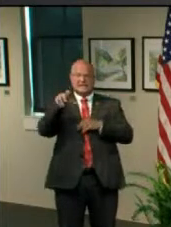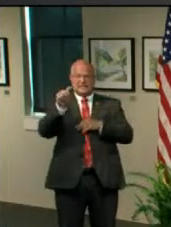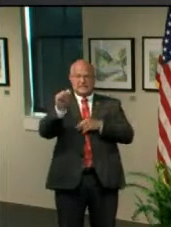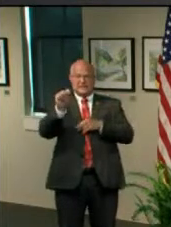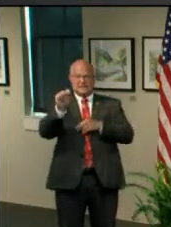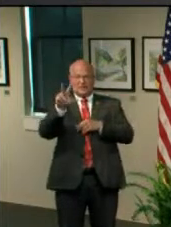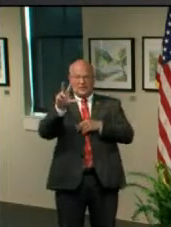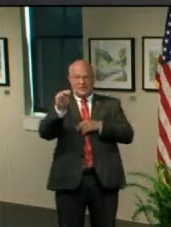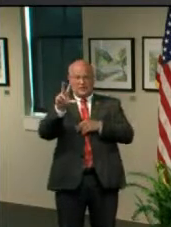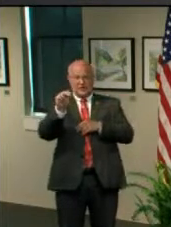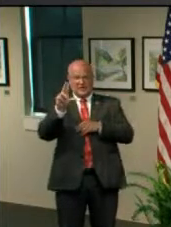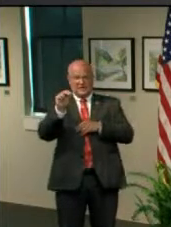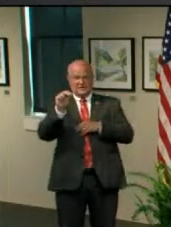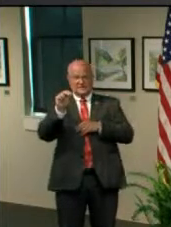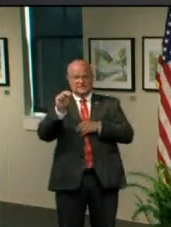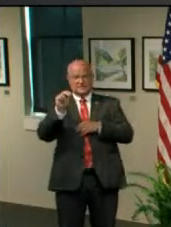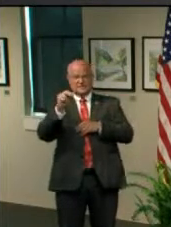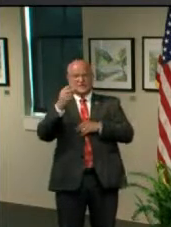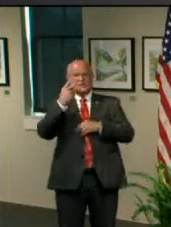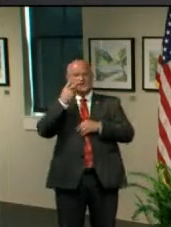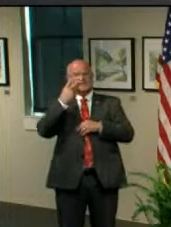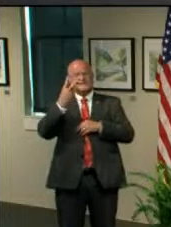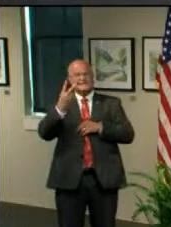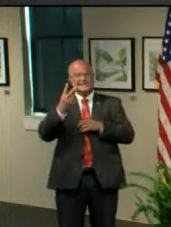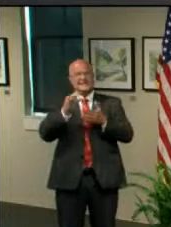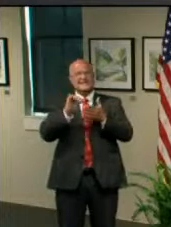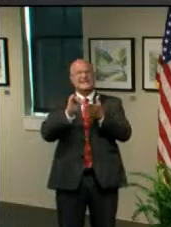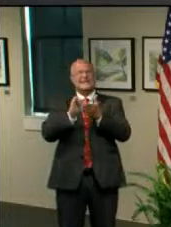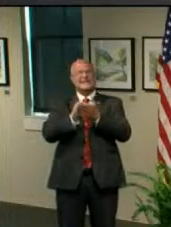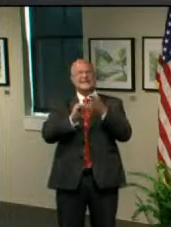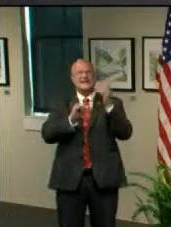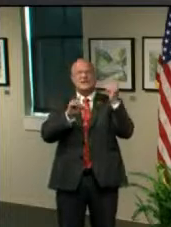September 30th, you can see that the